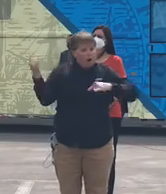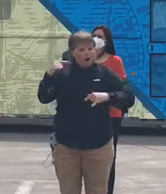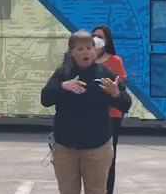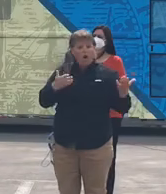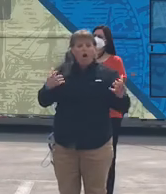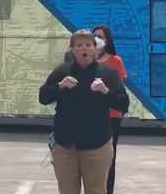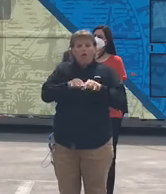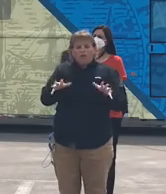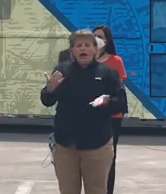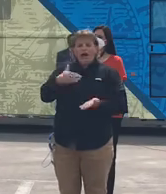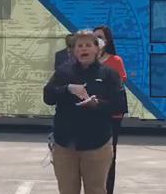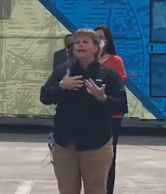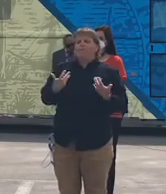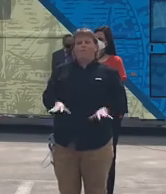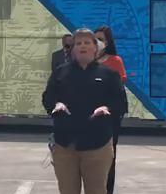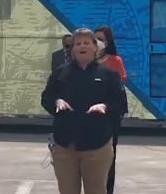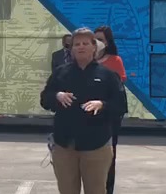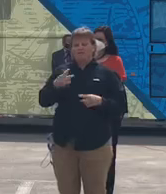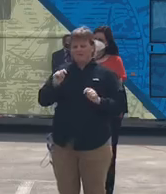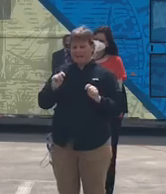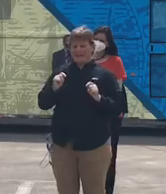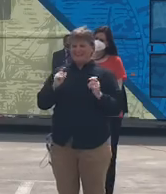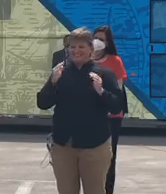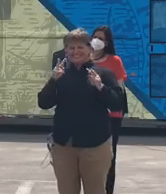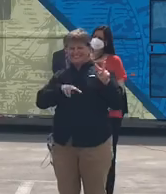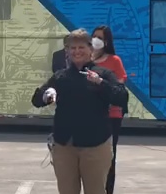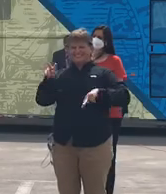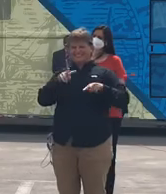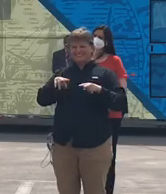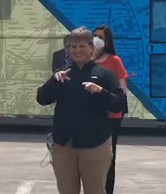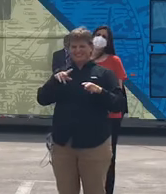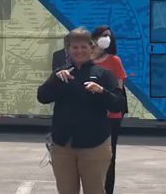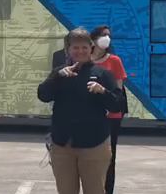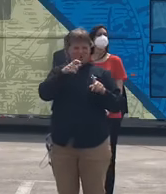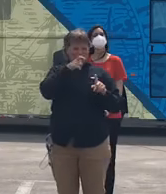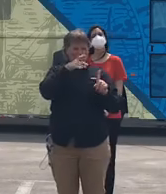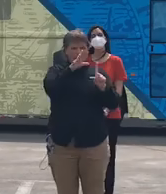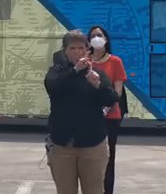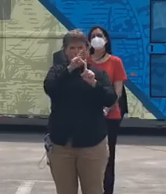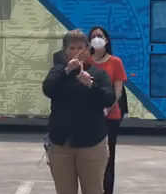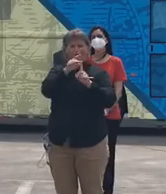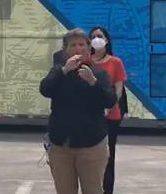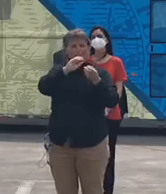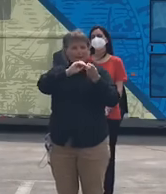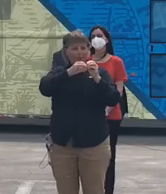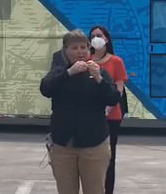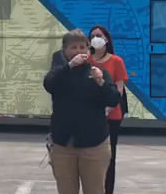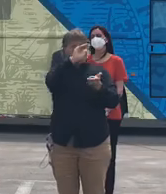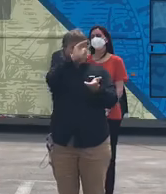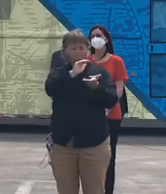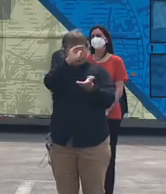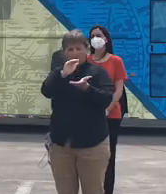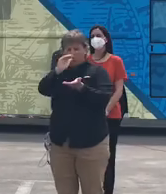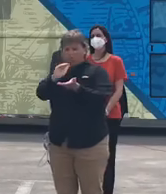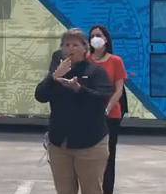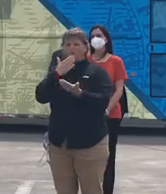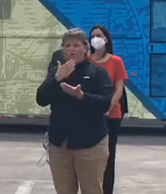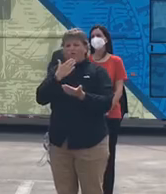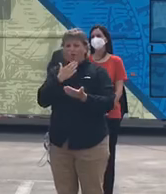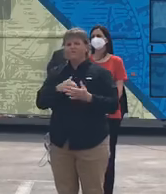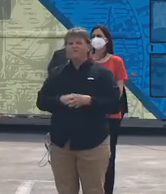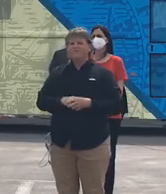consistent decline in positivity rates. We've also seen a decline in new cases, even though the number of